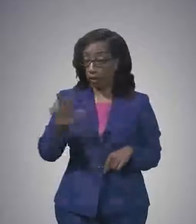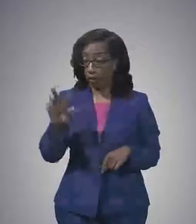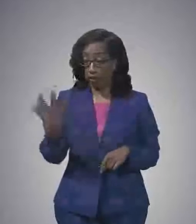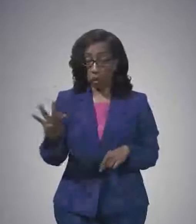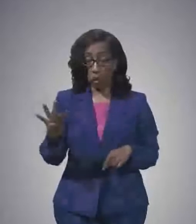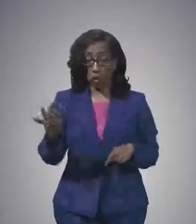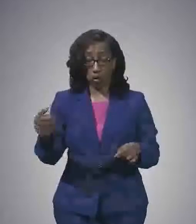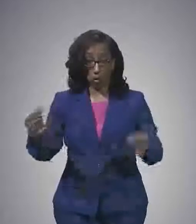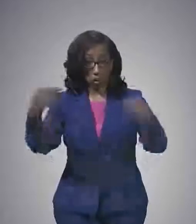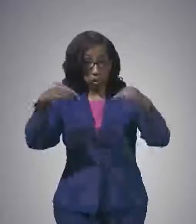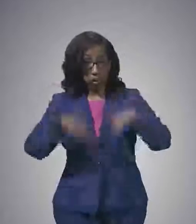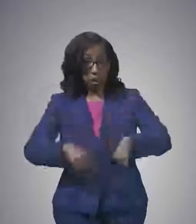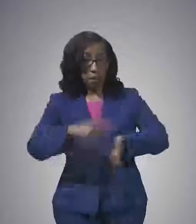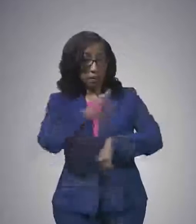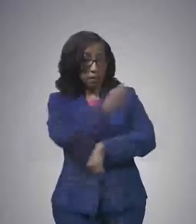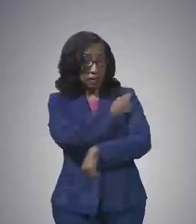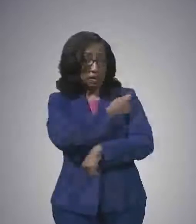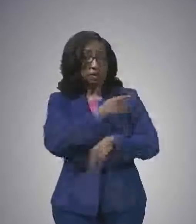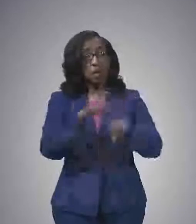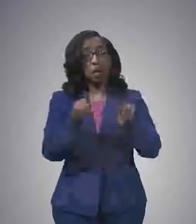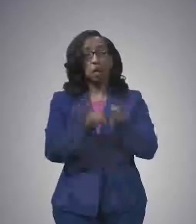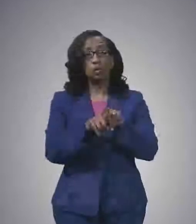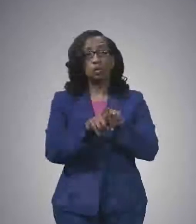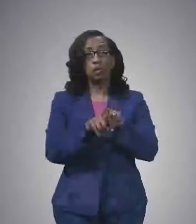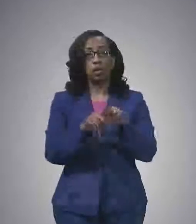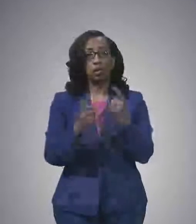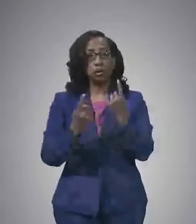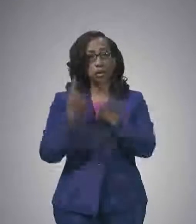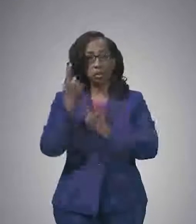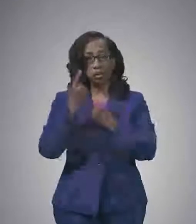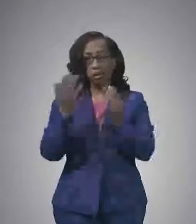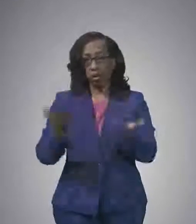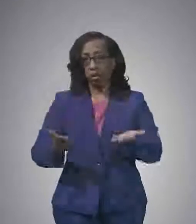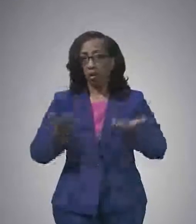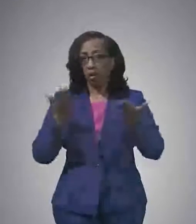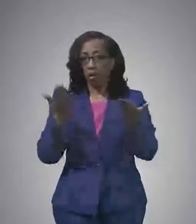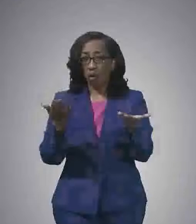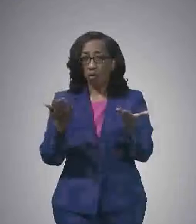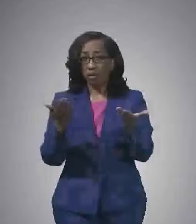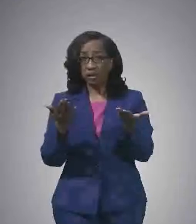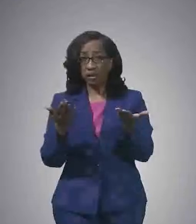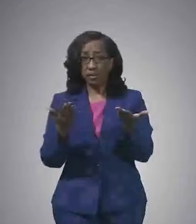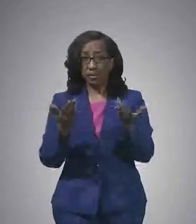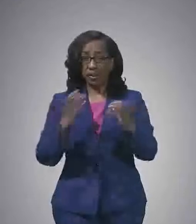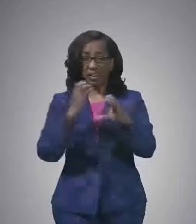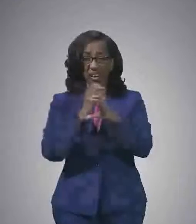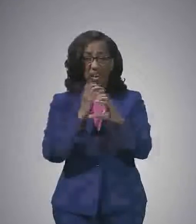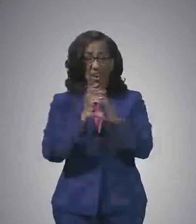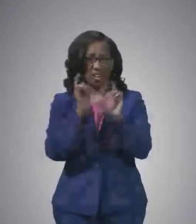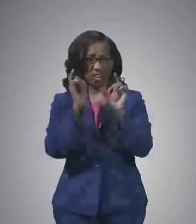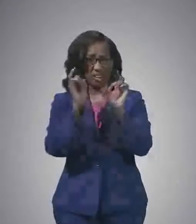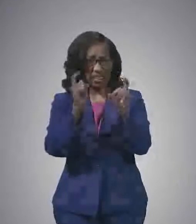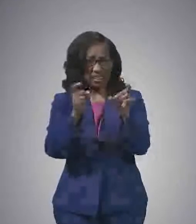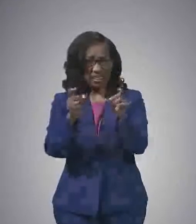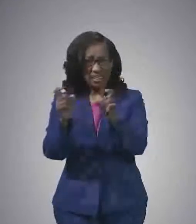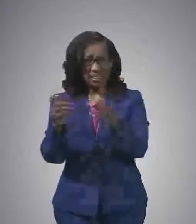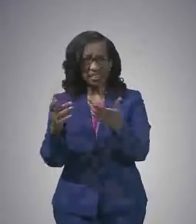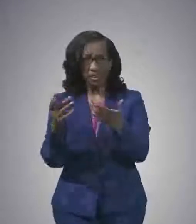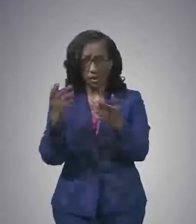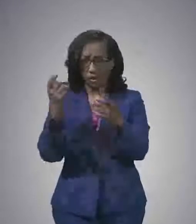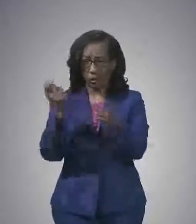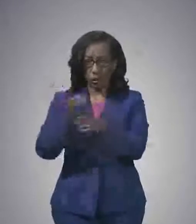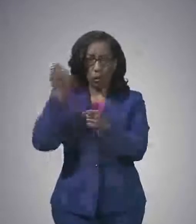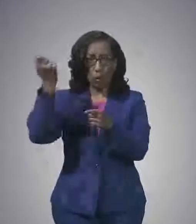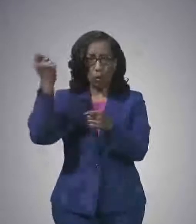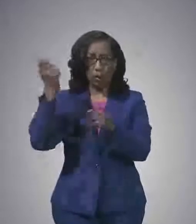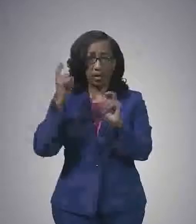get vaccinated? And also, are you considering offering incentives like the car giveaway once again to drum up more people coming out?